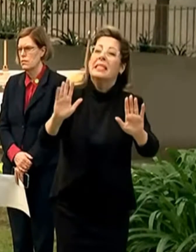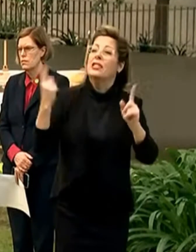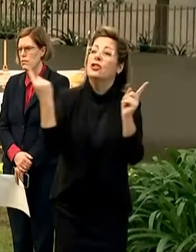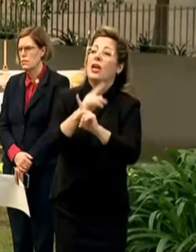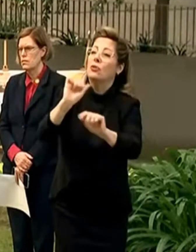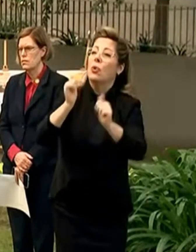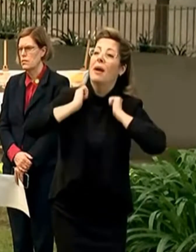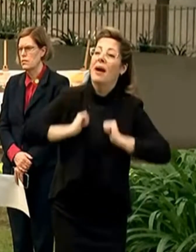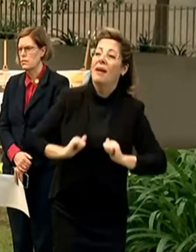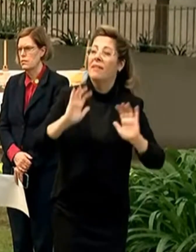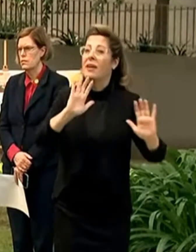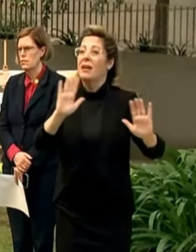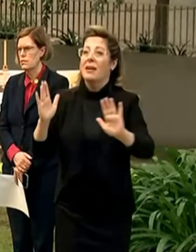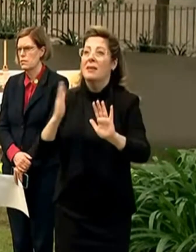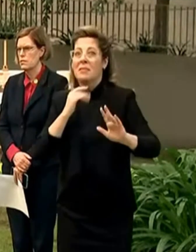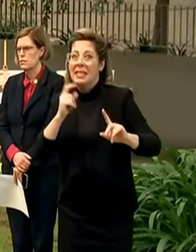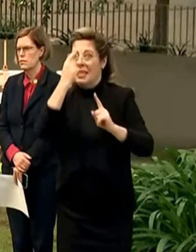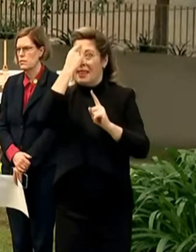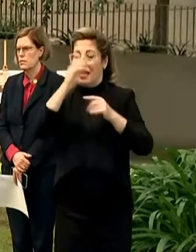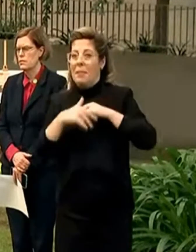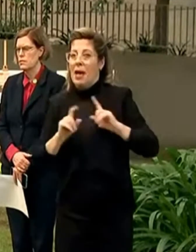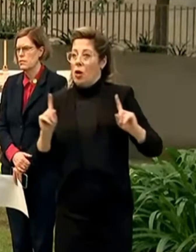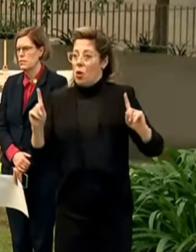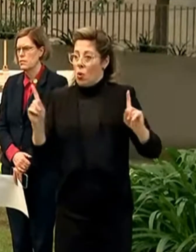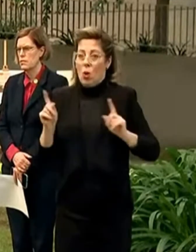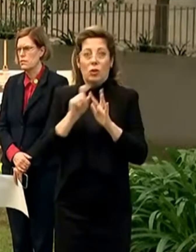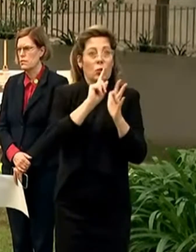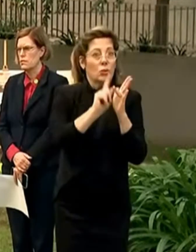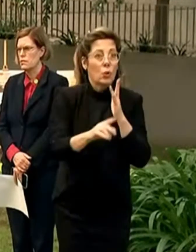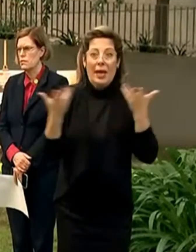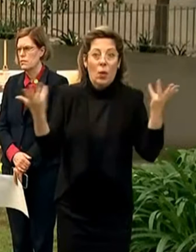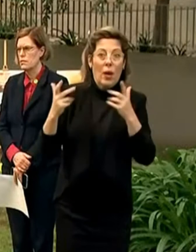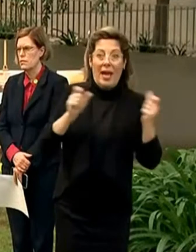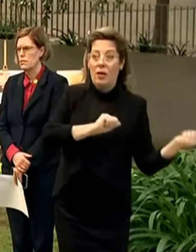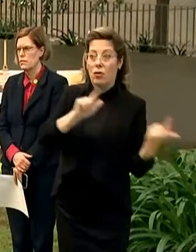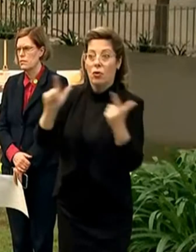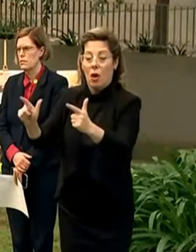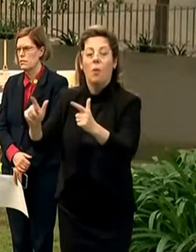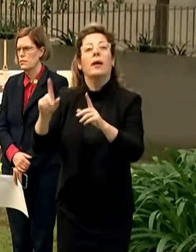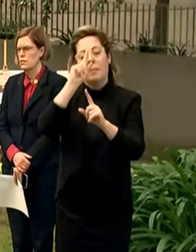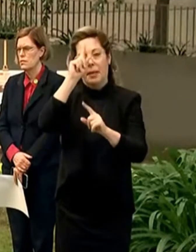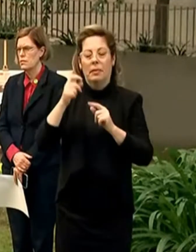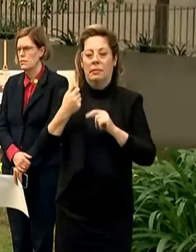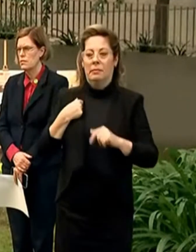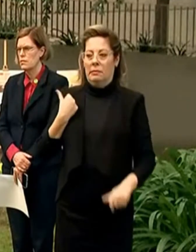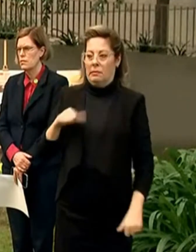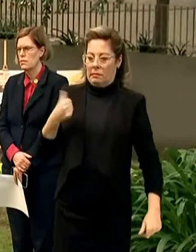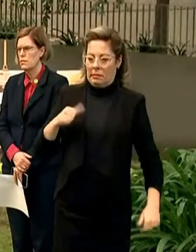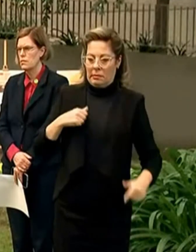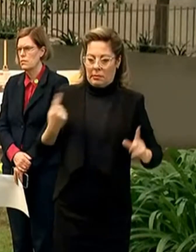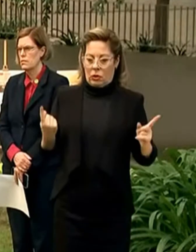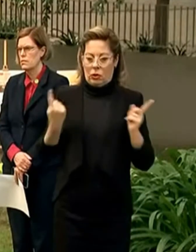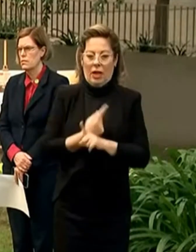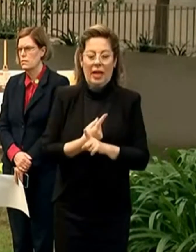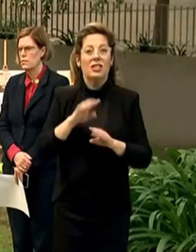and their activity. We asked people to consider where they were going. And that's also been taken on board, because I think all of us know that if we work